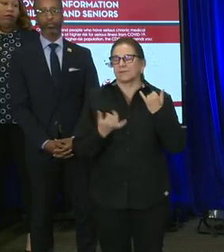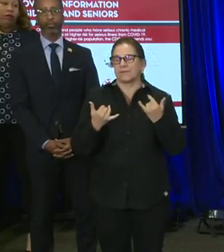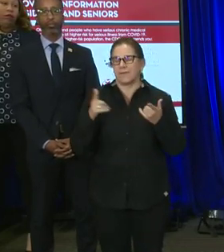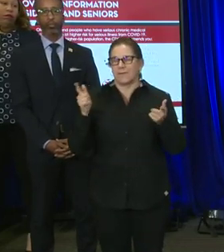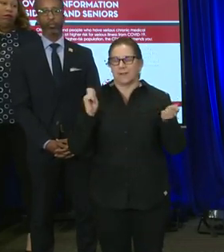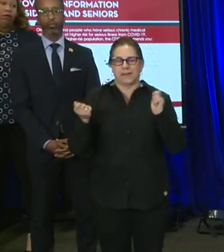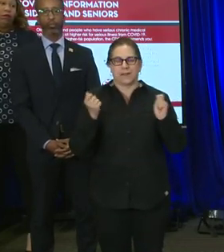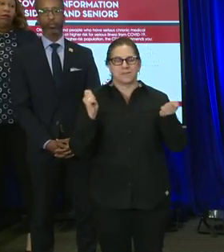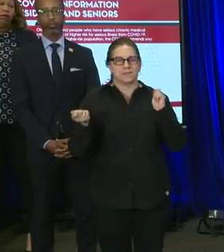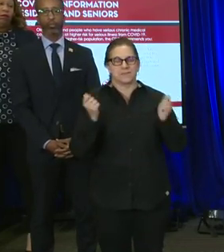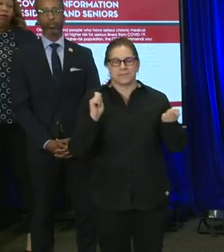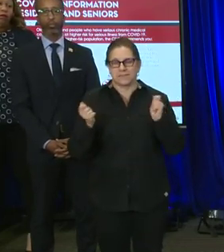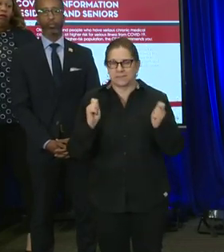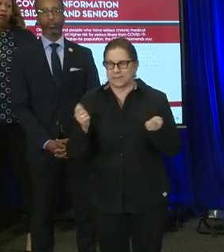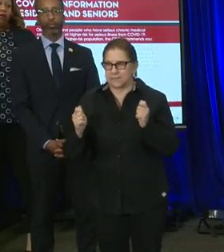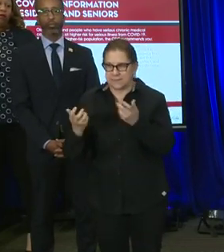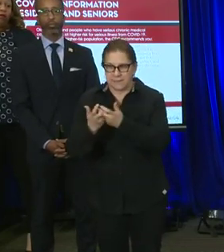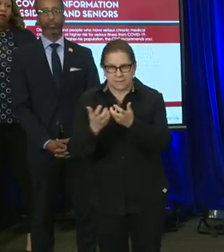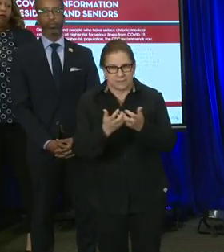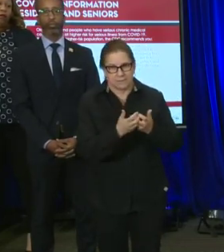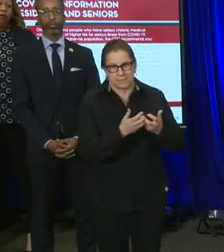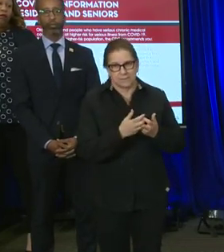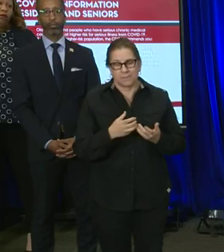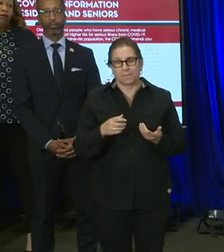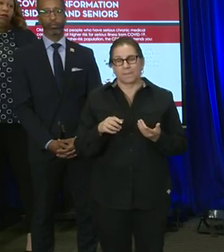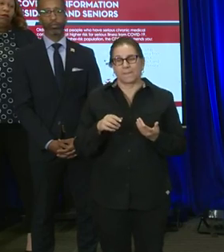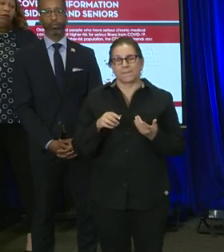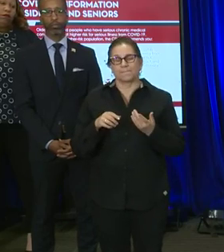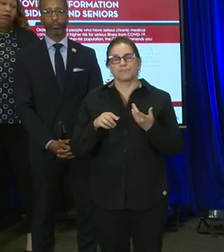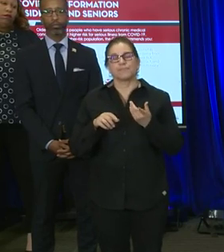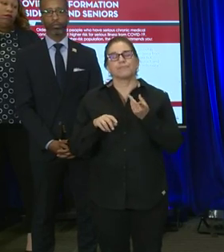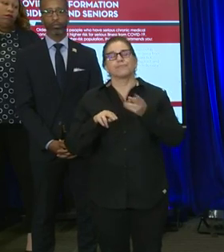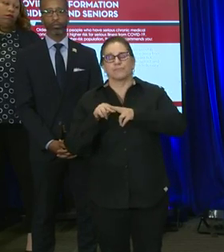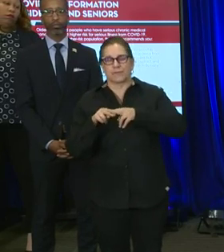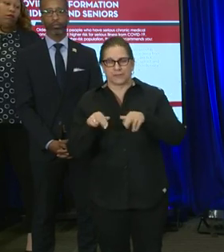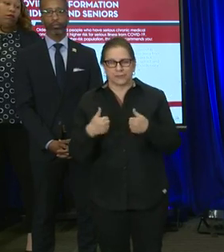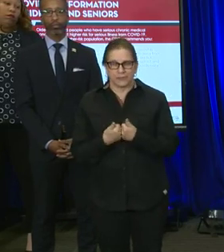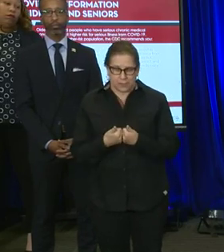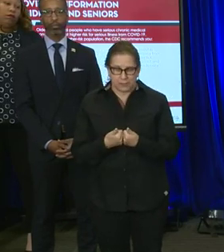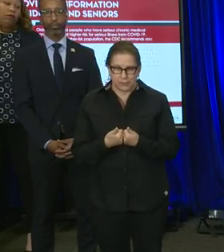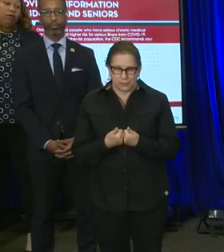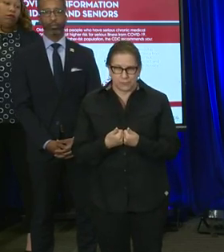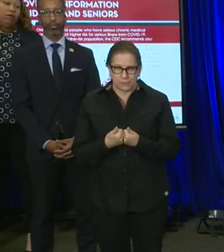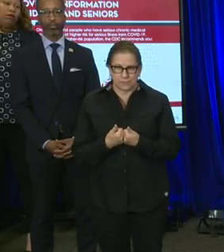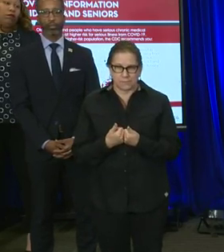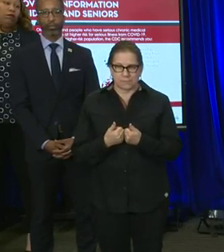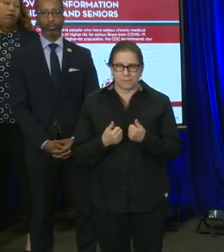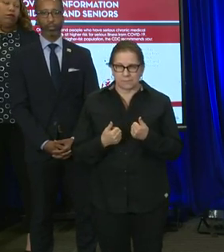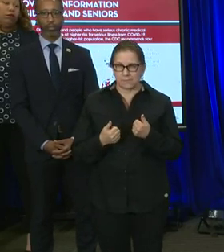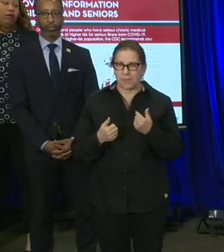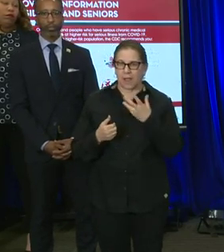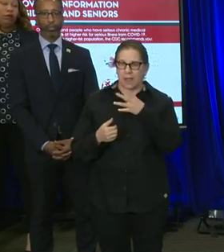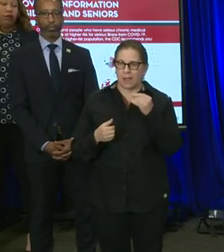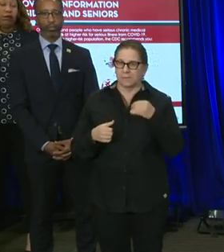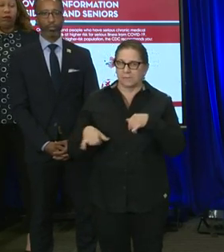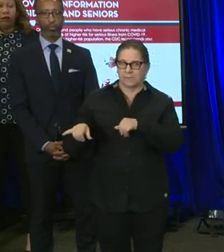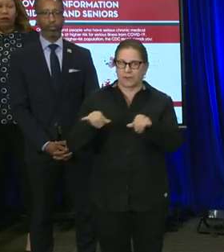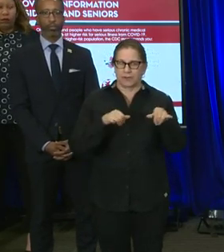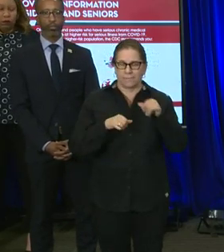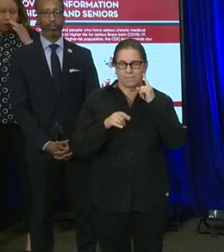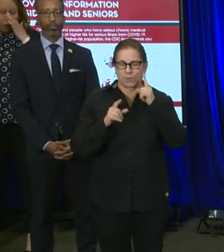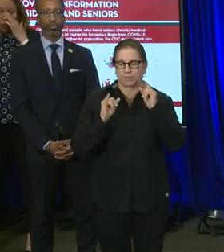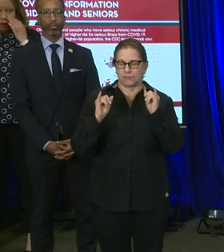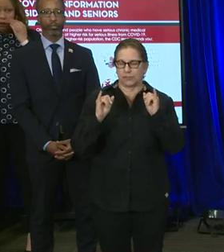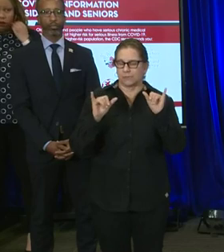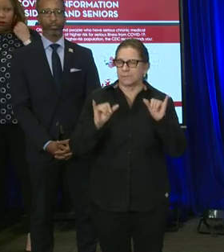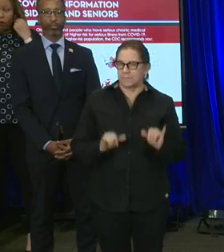they exist to increase the rigor and effectiveness of this distance learning. And equally important, our message to families